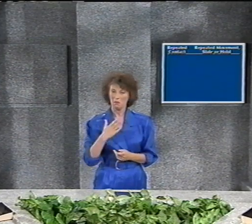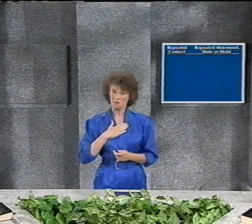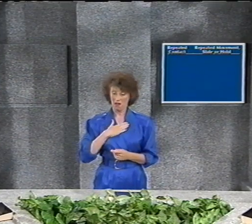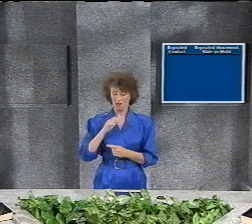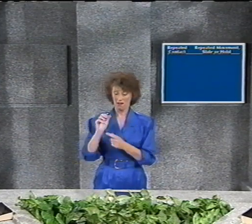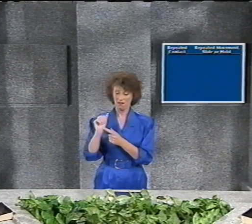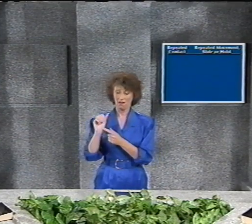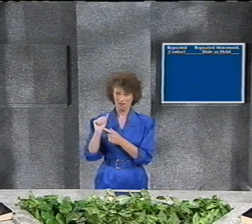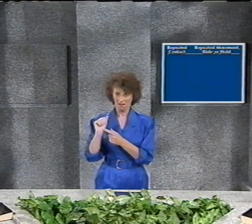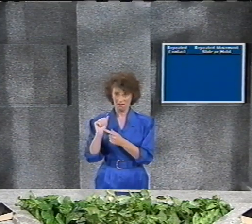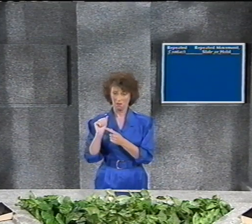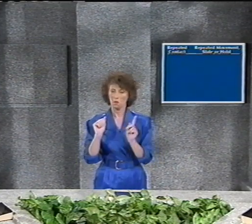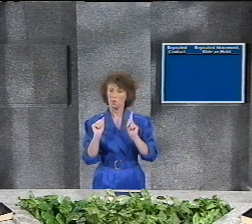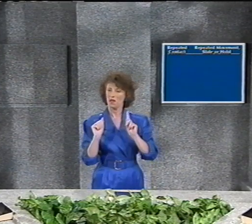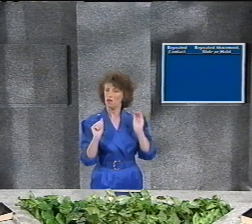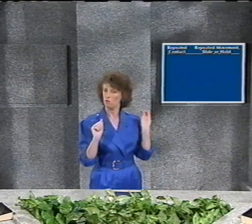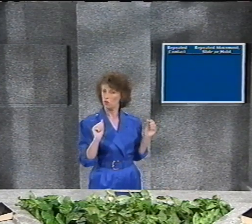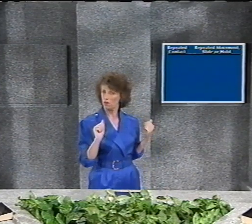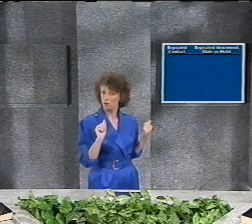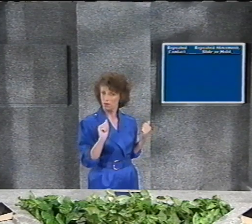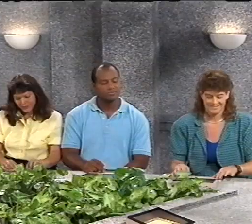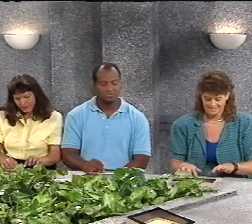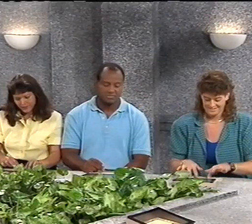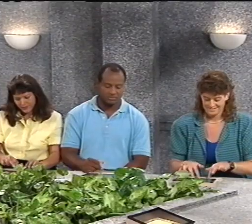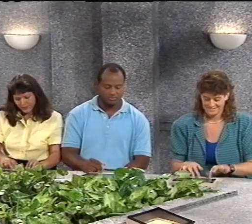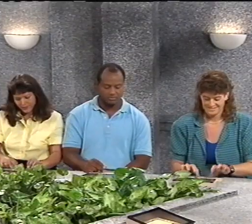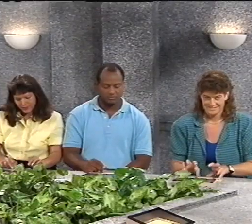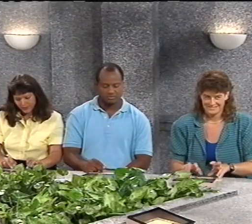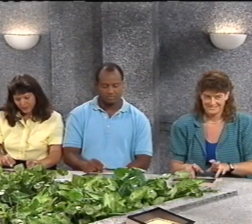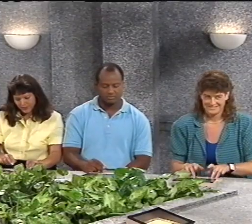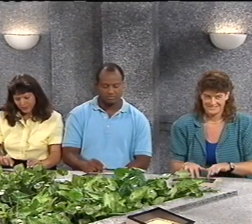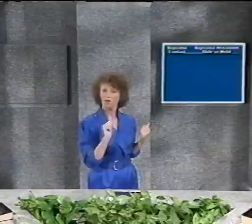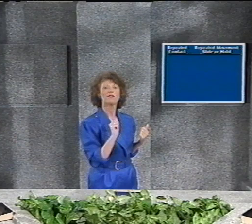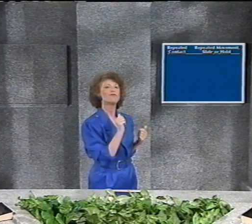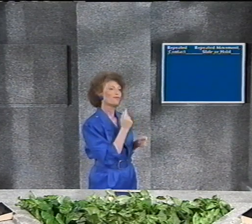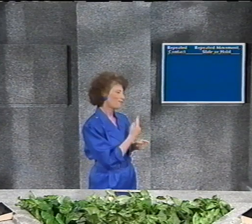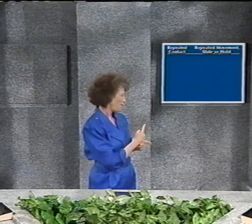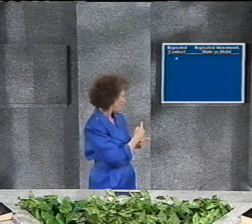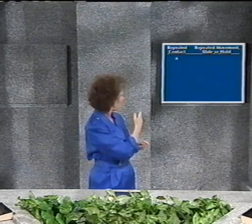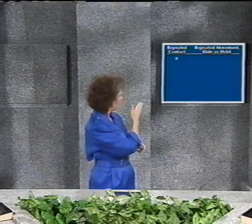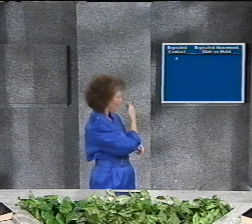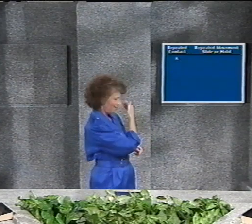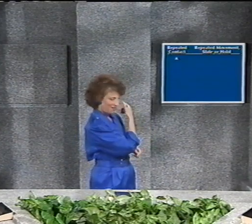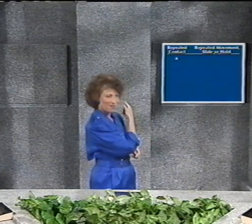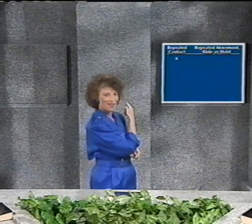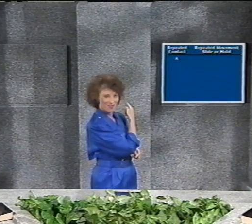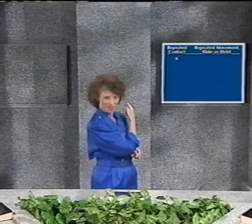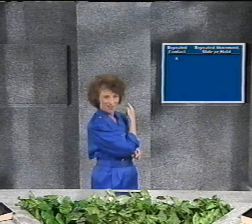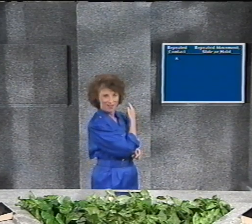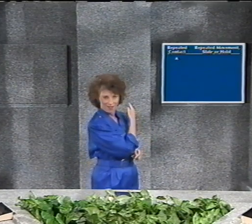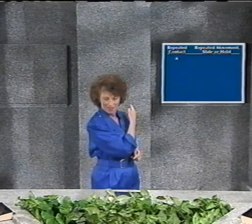the A a little bit longer. Mine is a repeated, so where will we put it? Right, in the left-hand